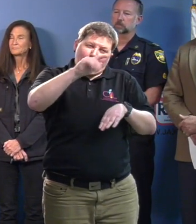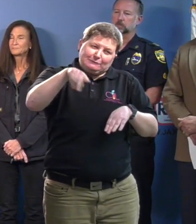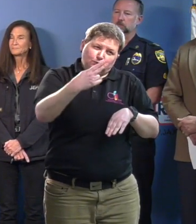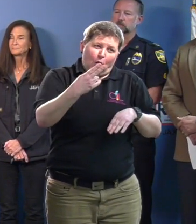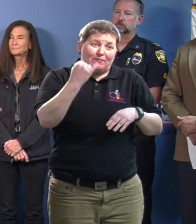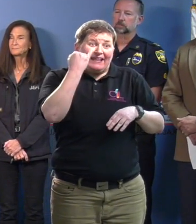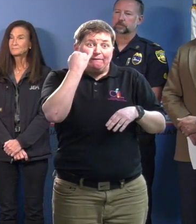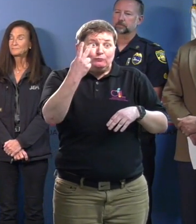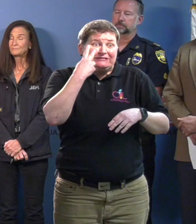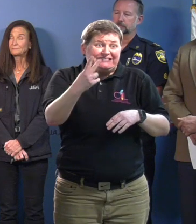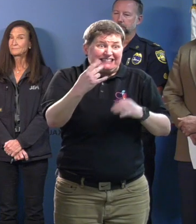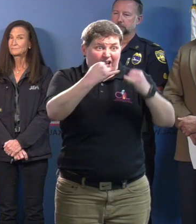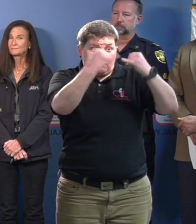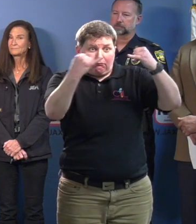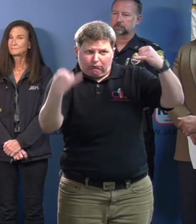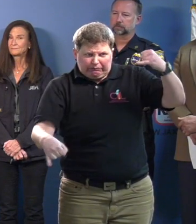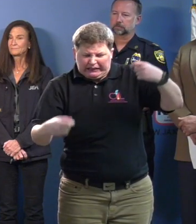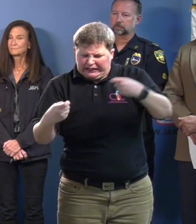that is live,